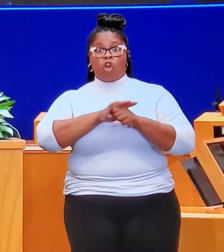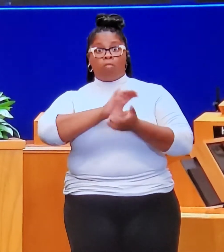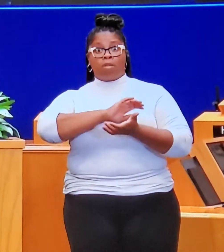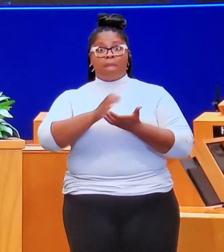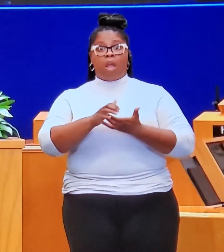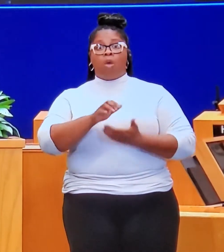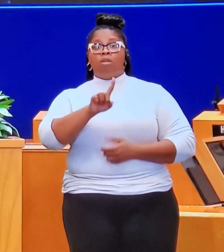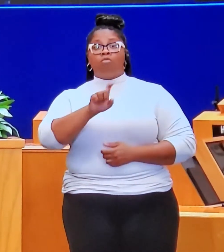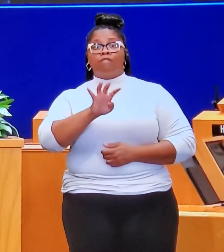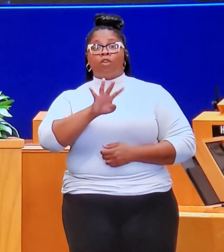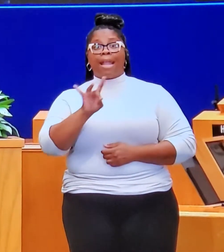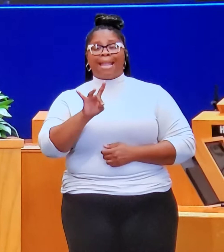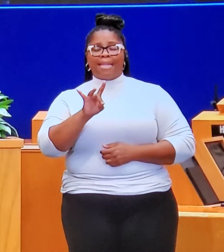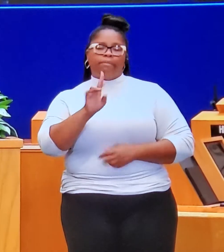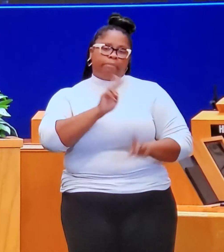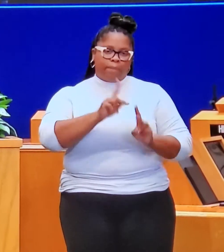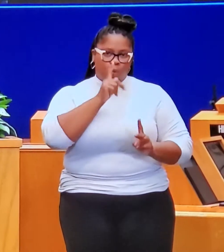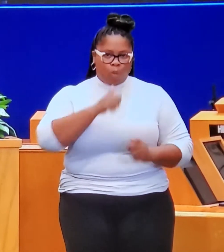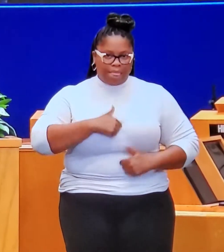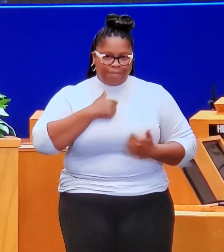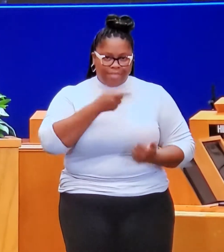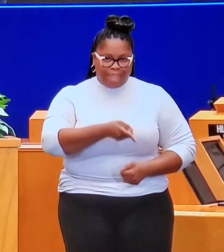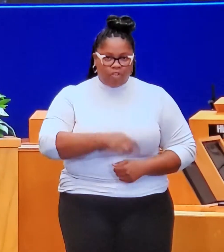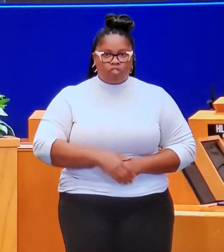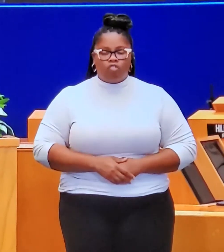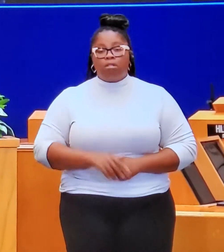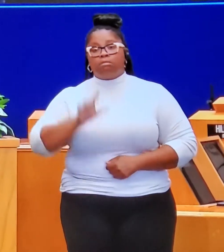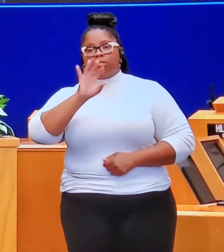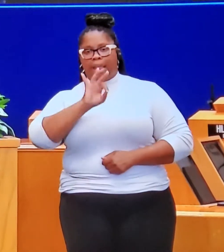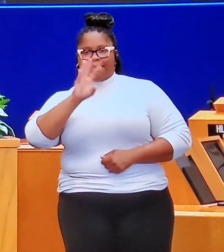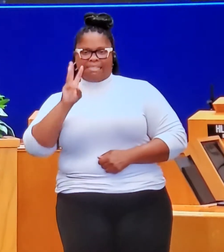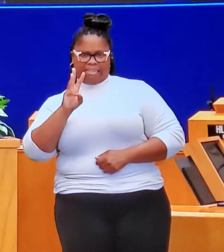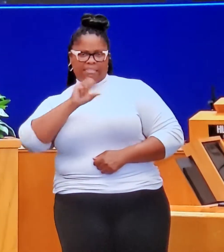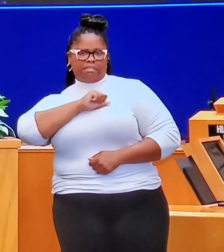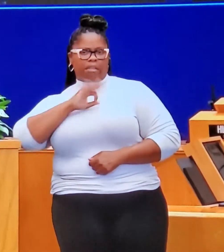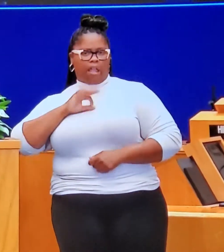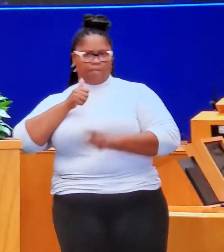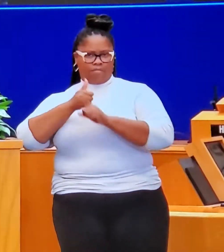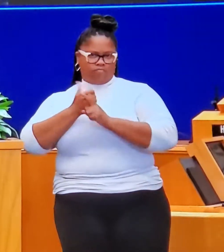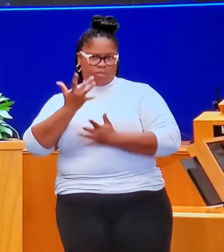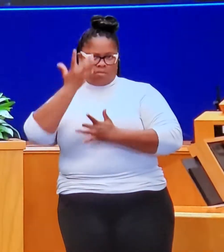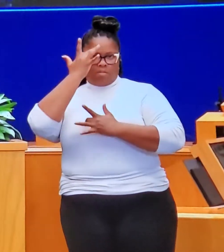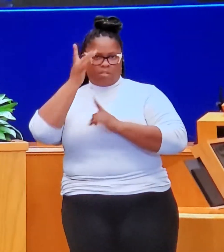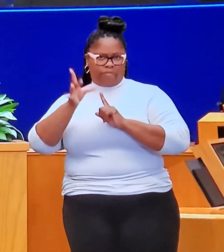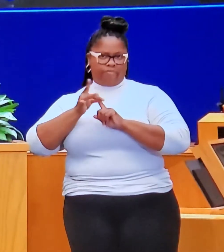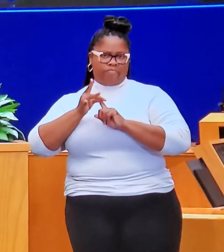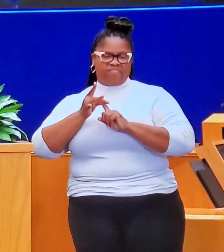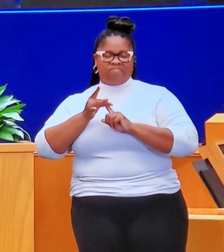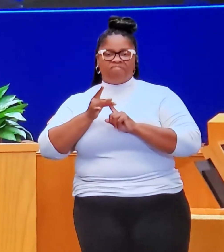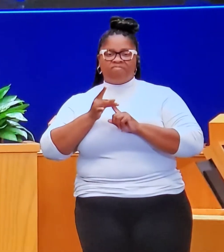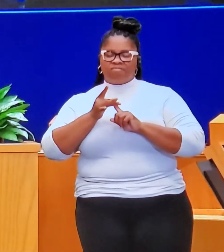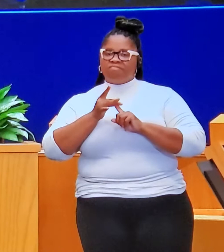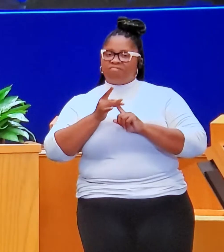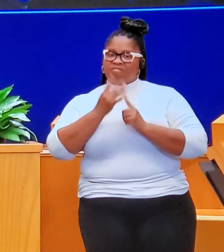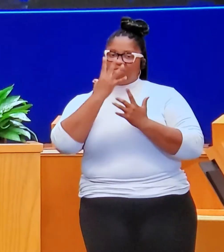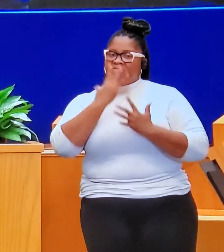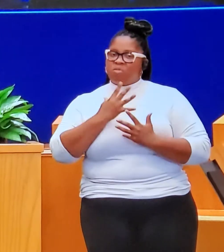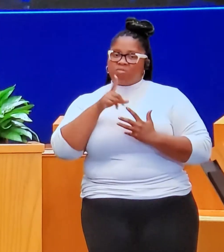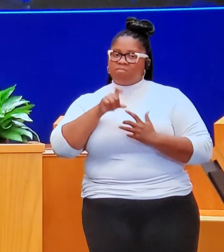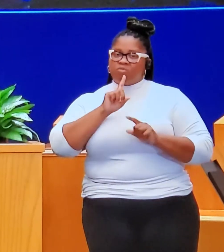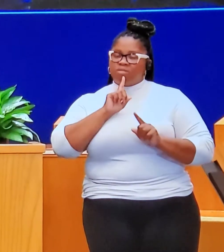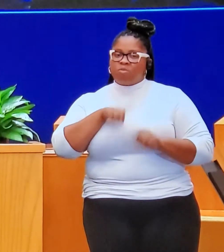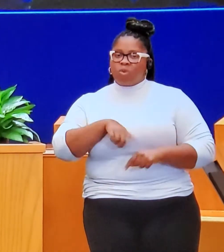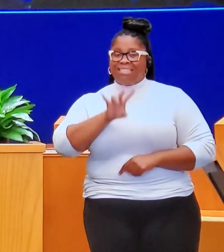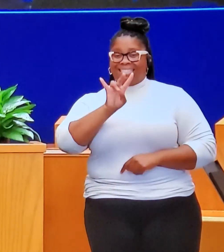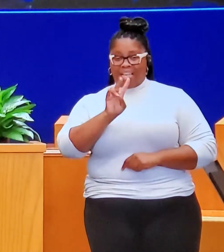among residents in these institutions, and 96 are staff. We're sad to report that 7